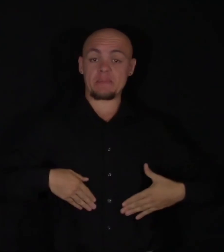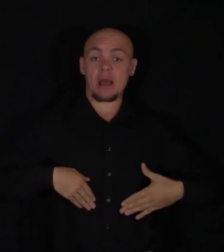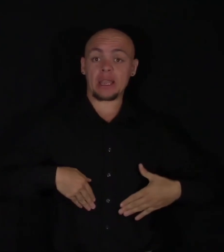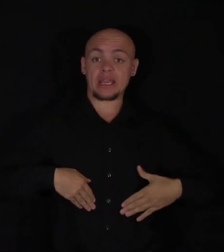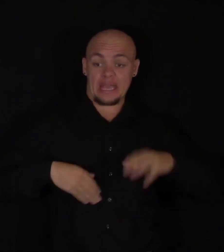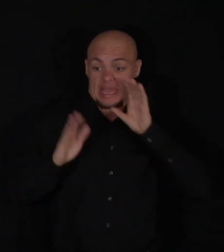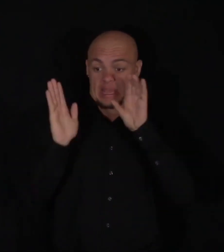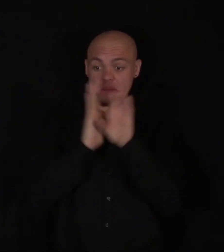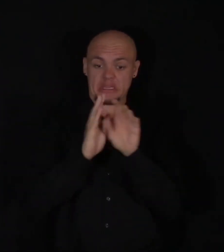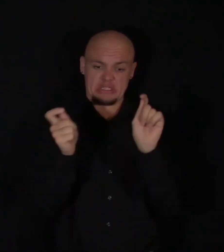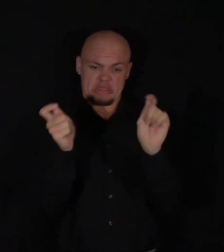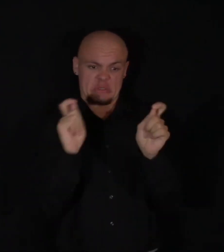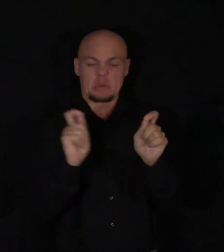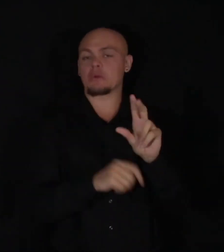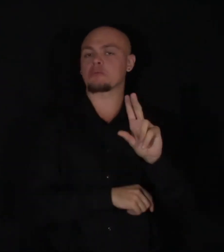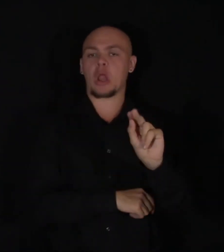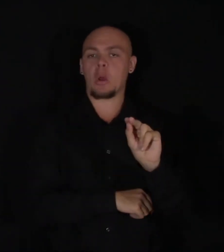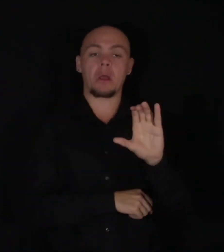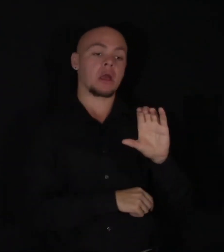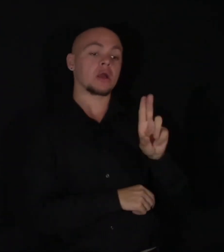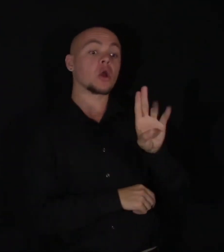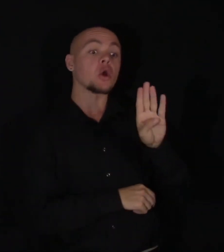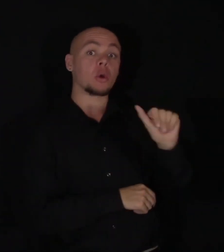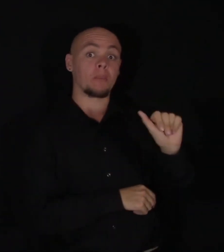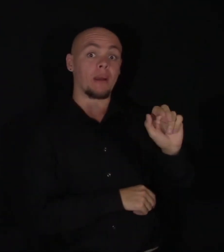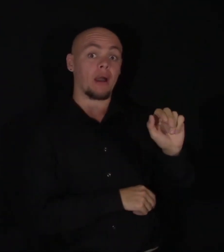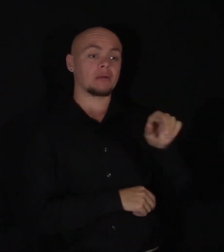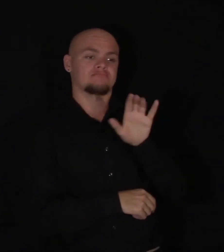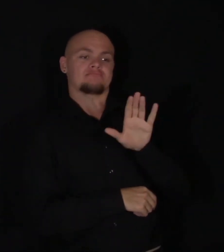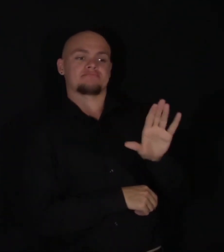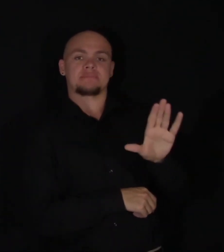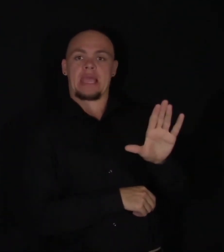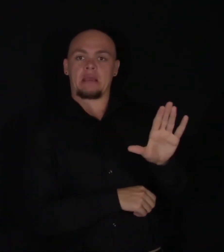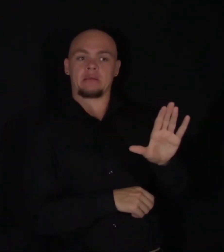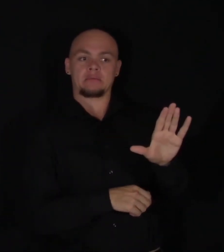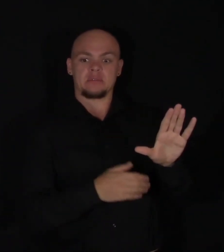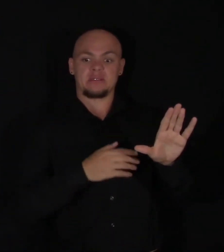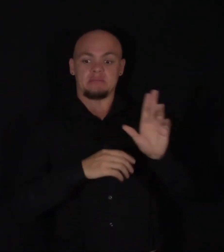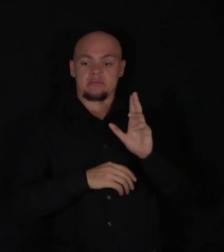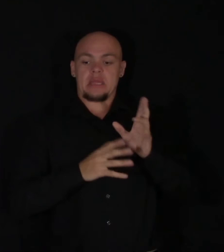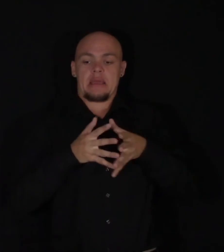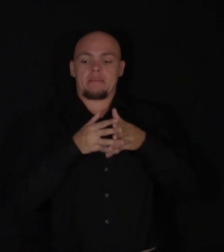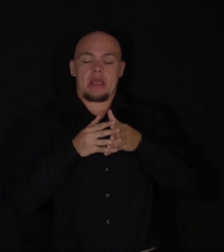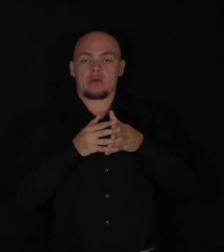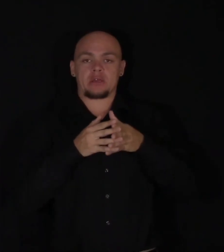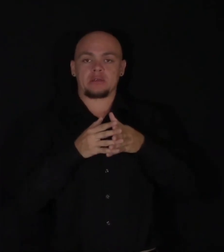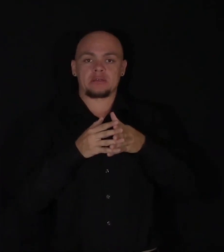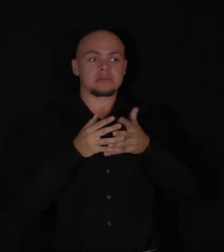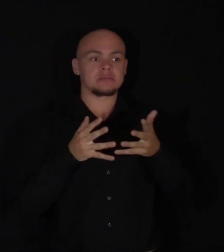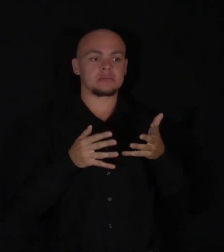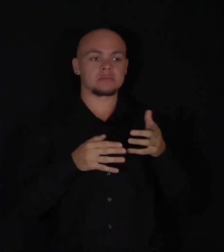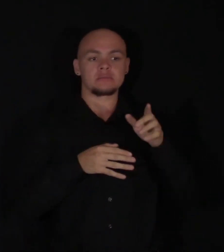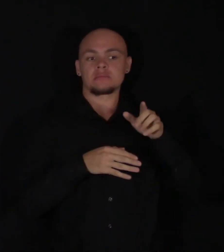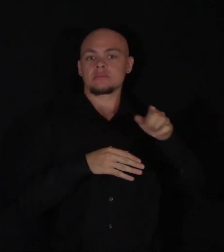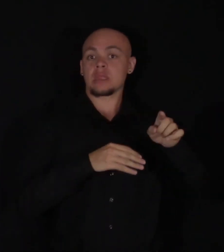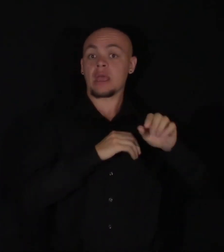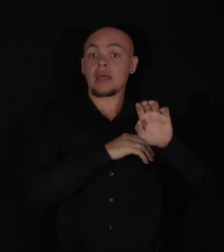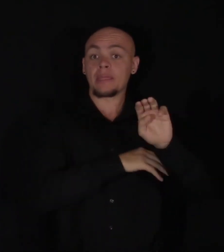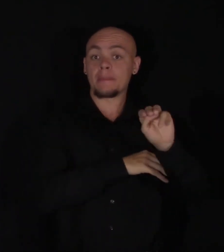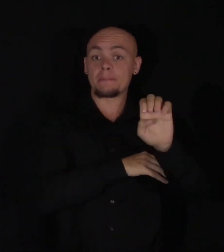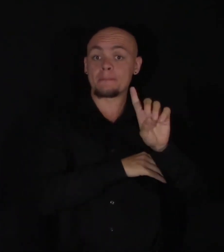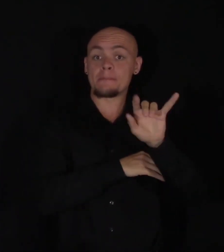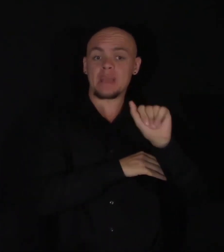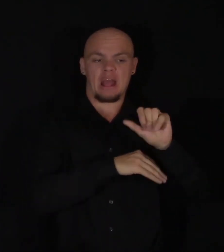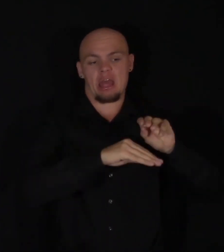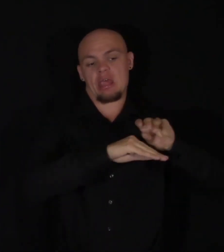image. Cubans, not like us, are not affected by the media to try and think